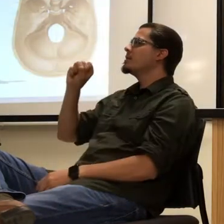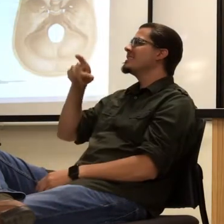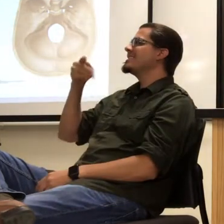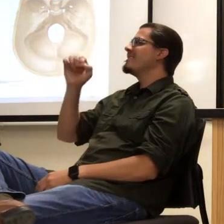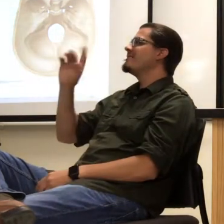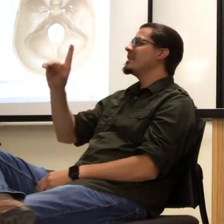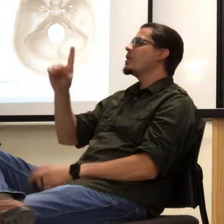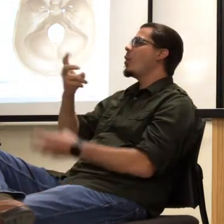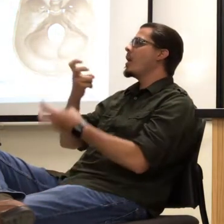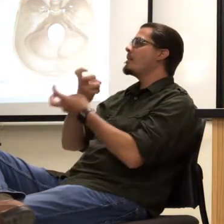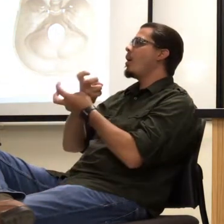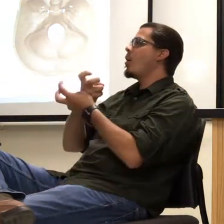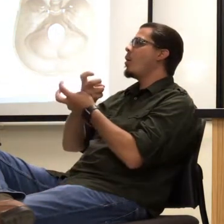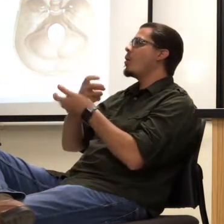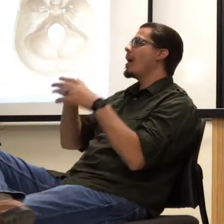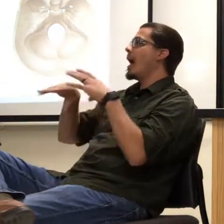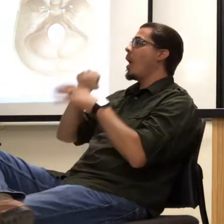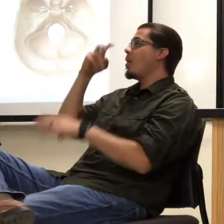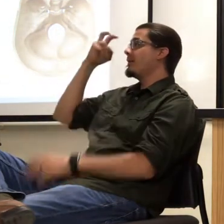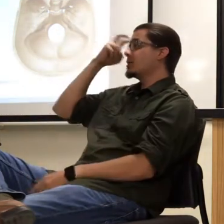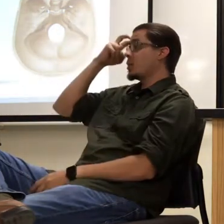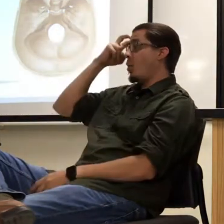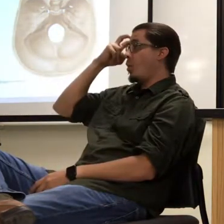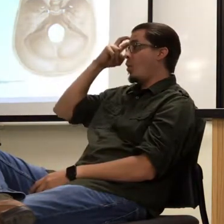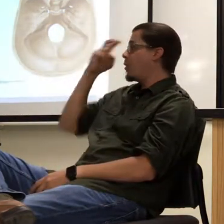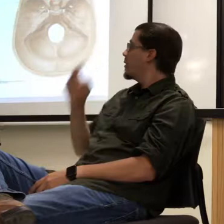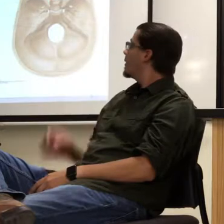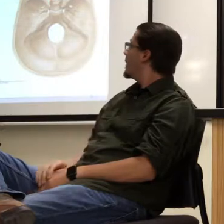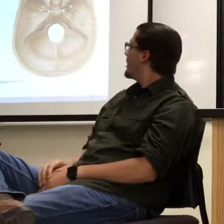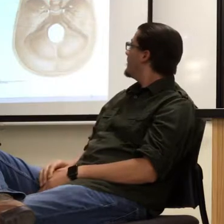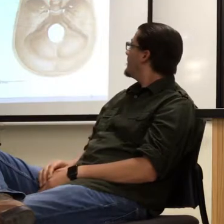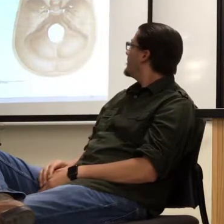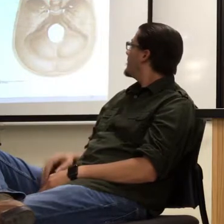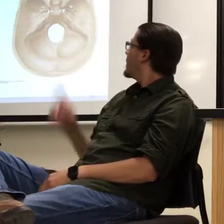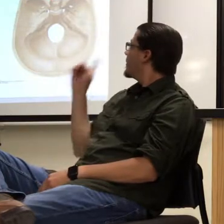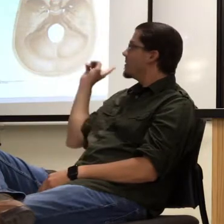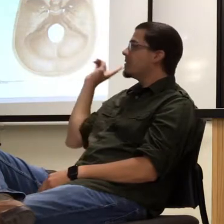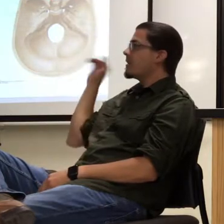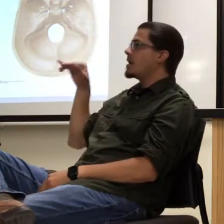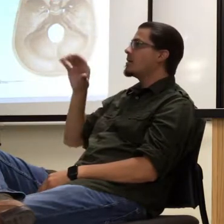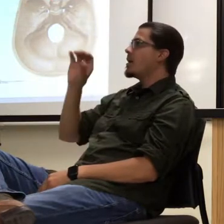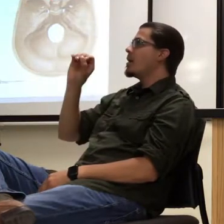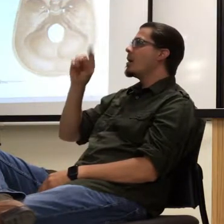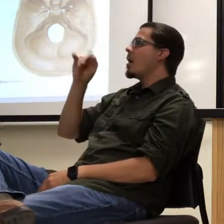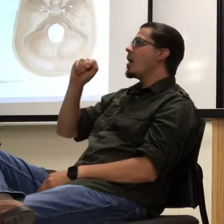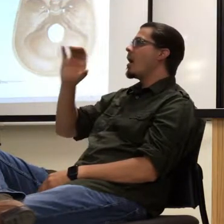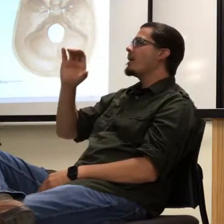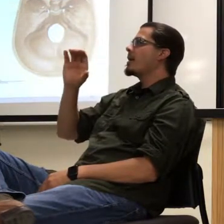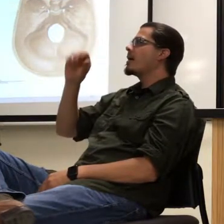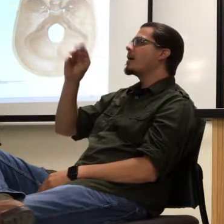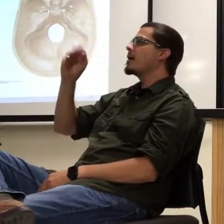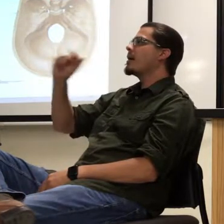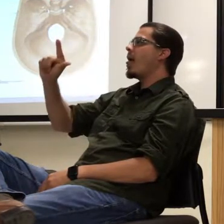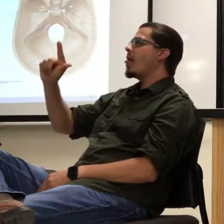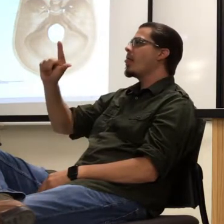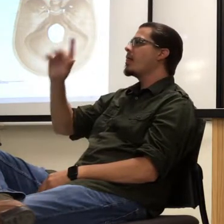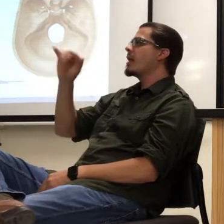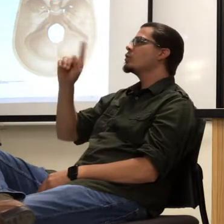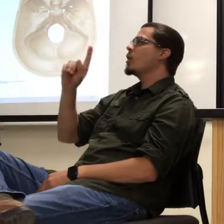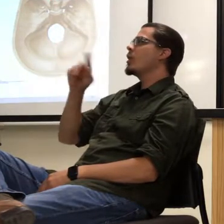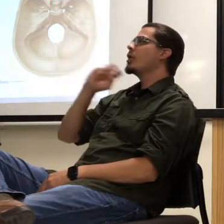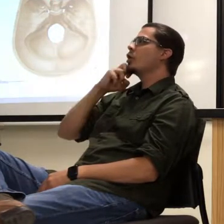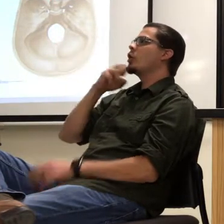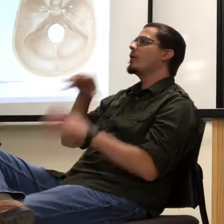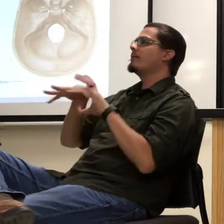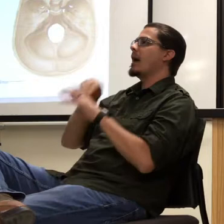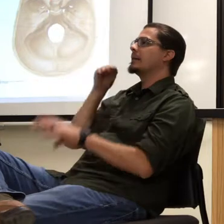and out of the skull here to remind you of, well, I'm pointing to the optic canal of the sphenoid bone because that's where this nerve exits.